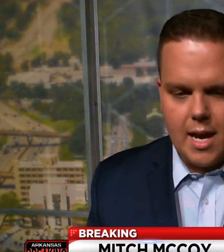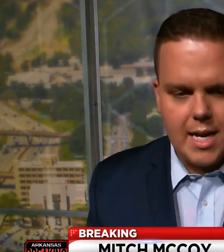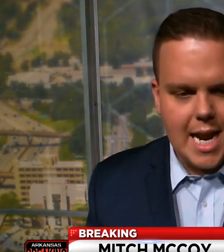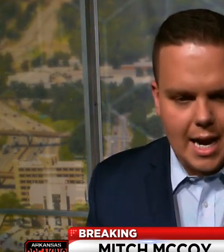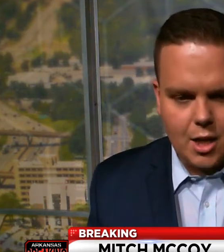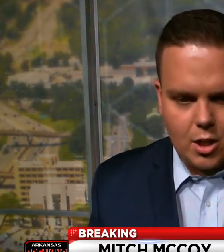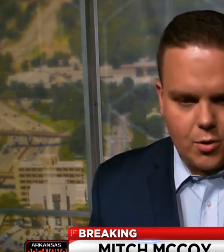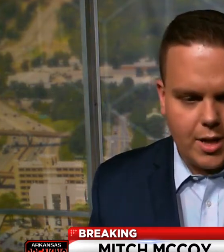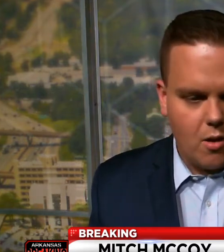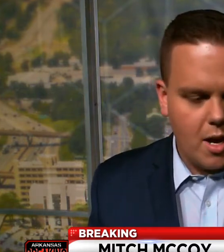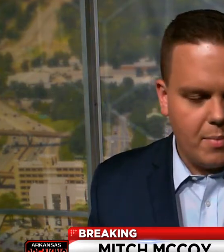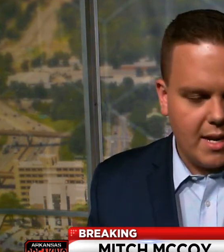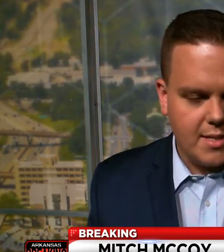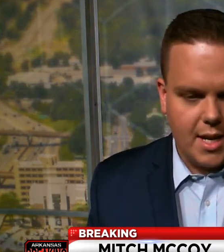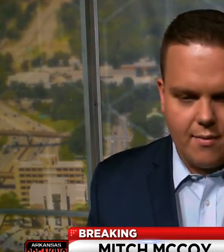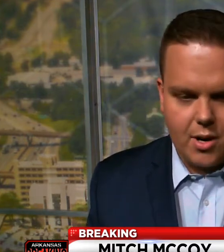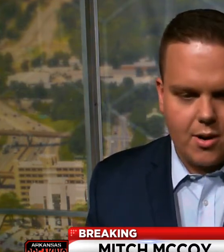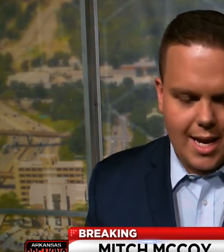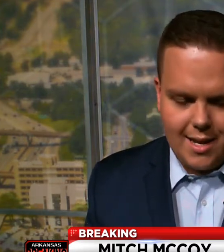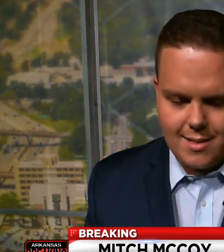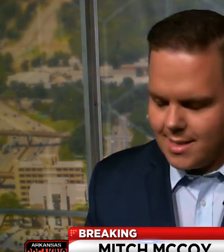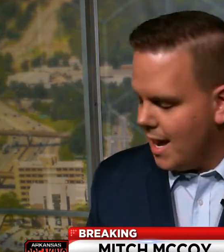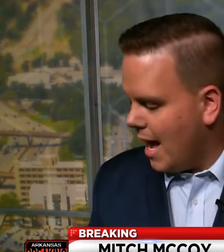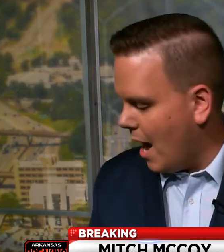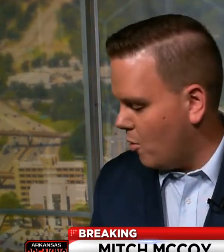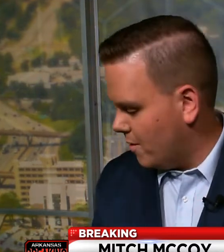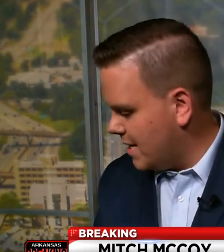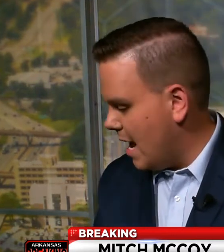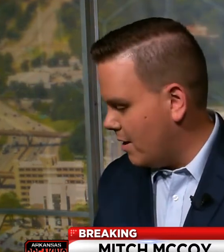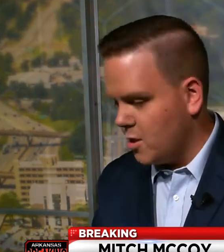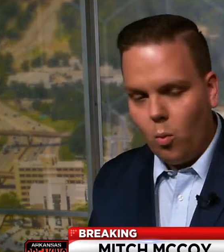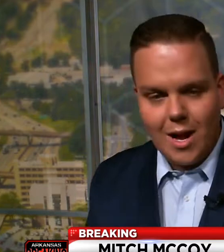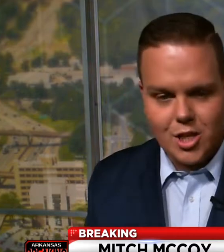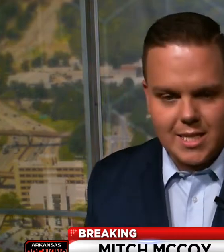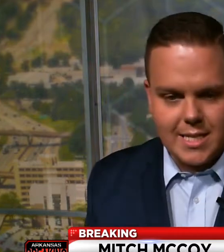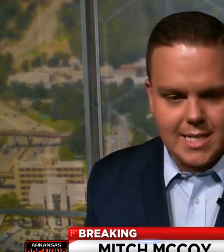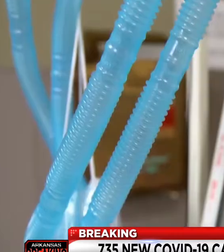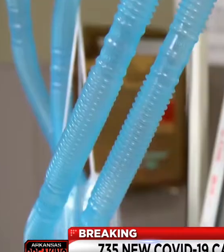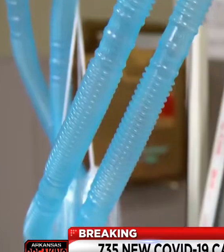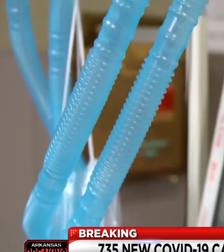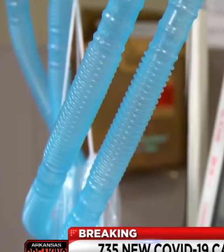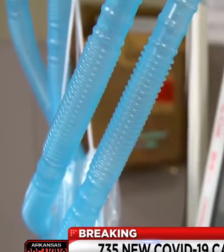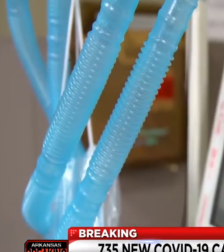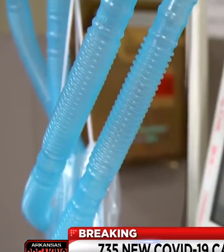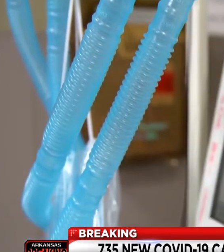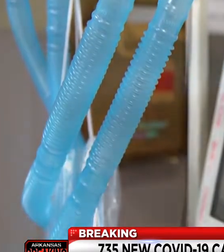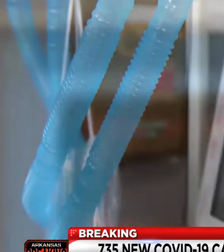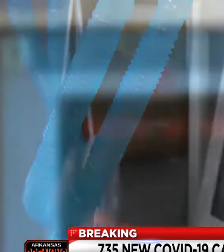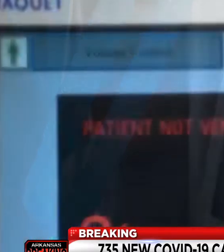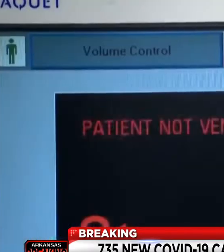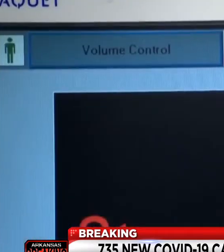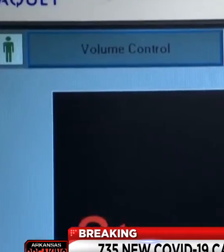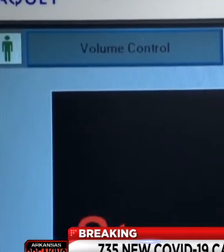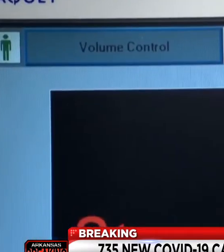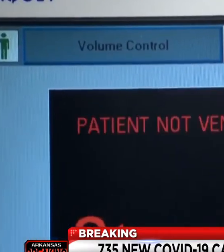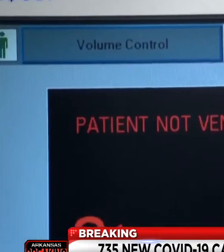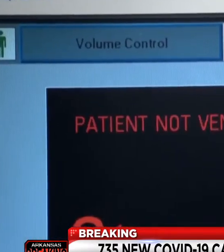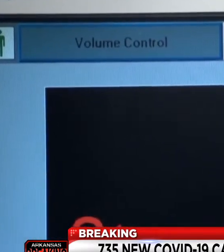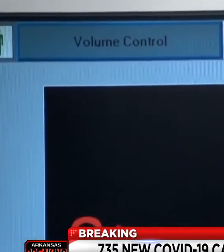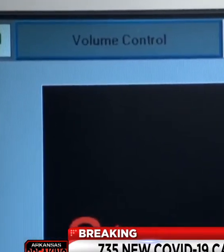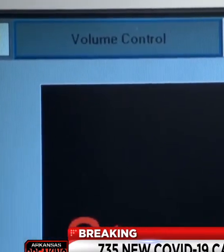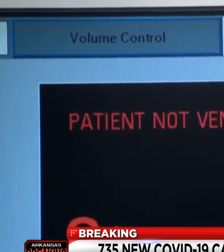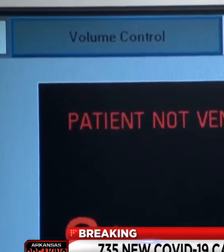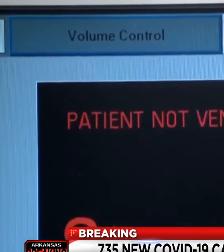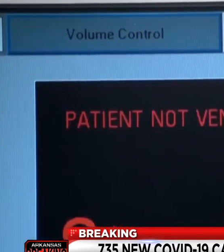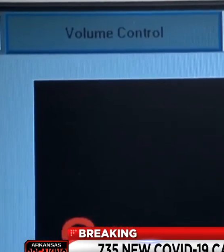was not included on because the governor is out of town. He's in Washington, D.C. on state business. We